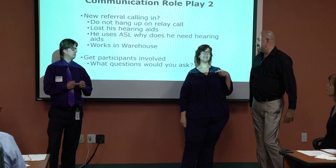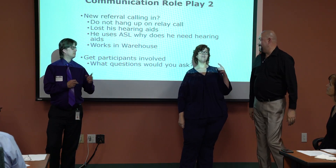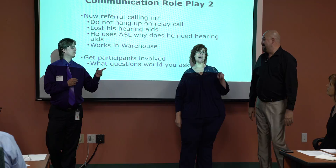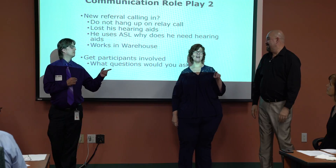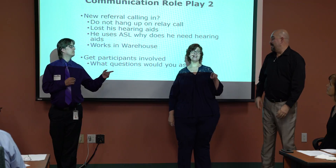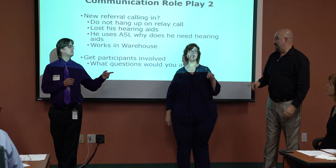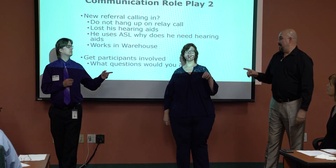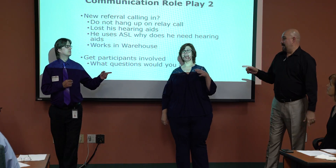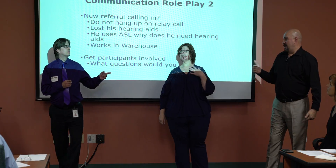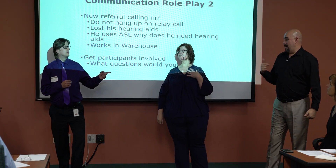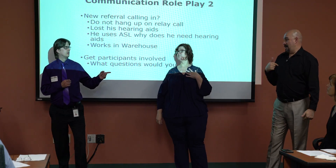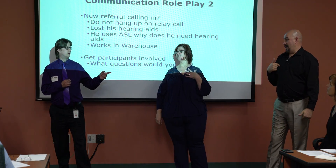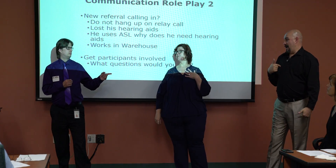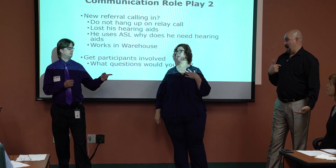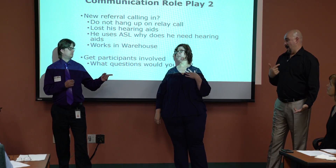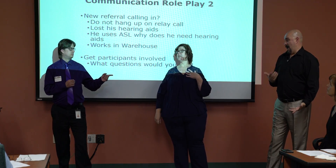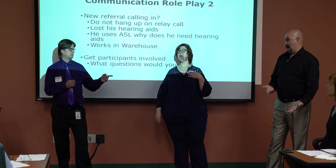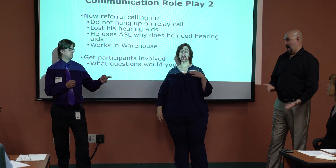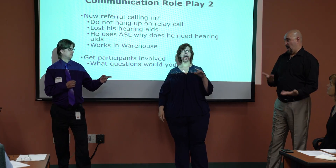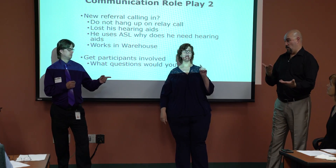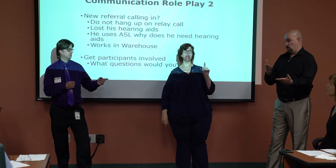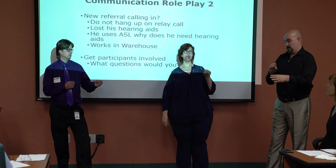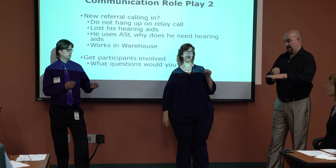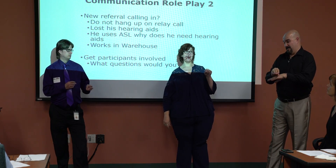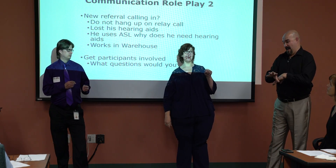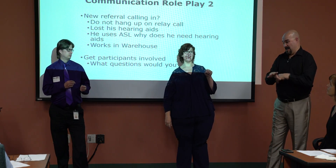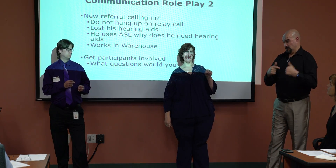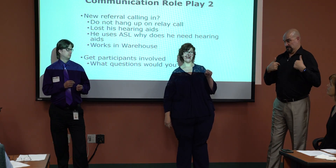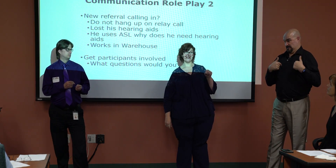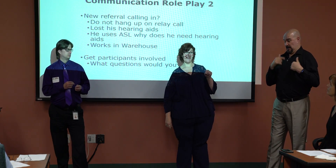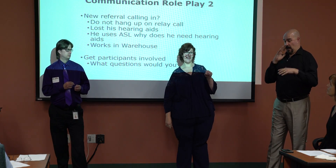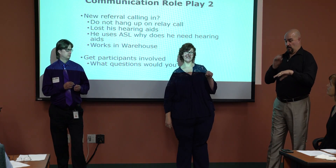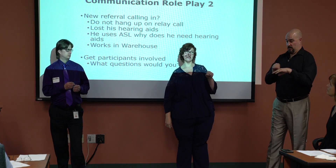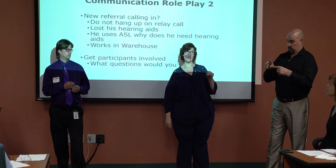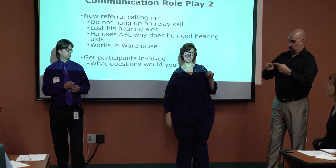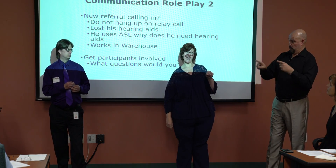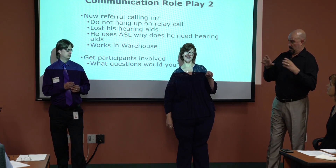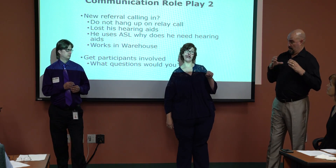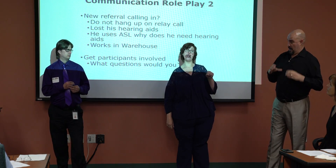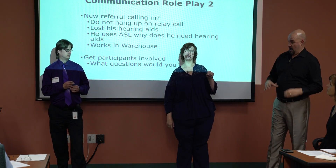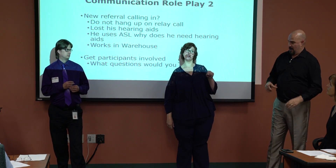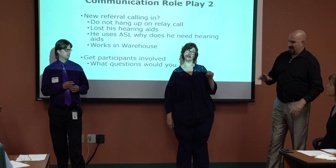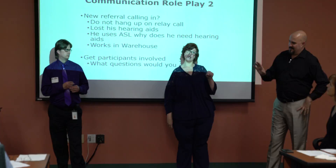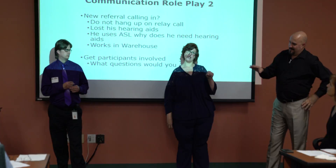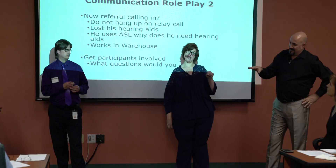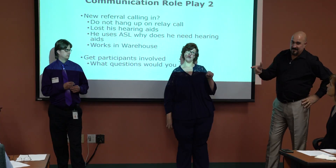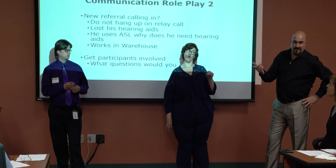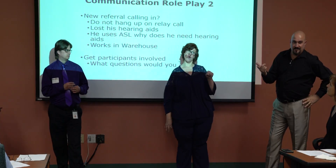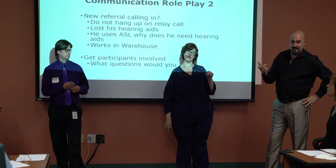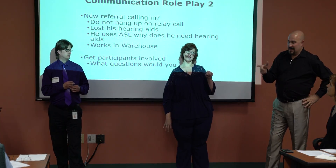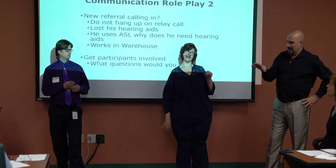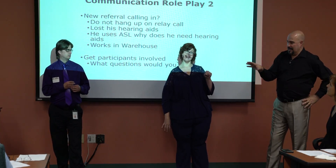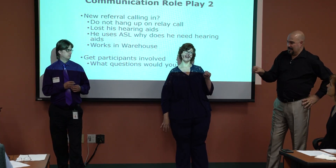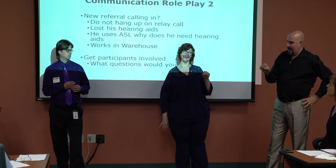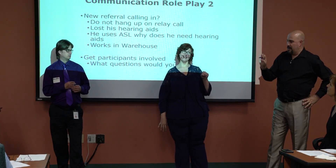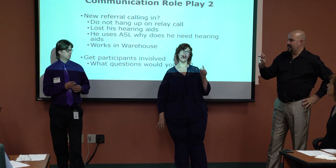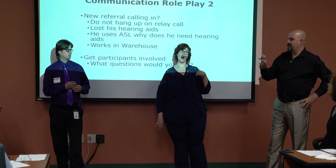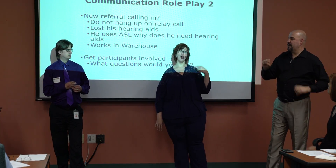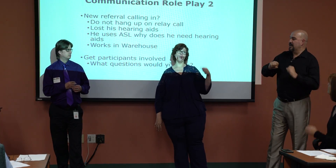I would advise, and this is just me, I would advise that client take out the extended